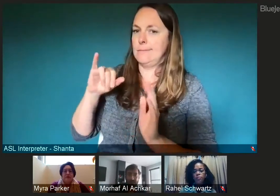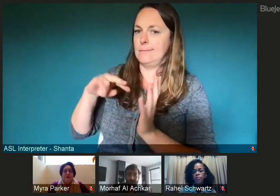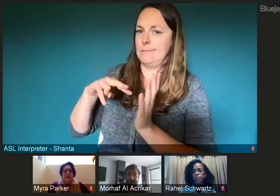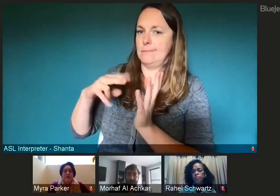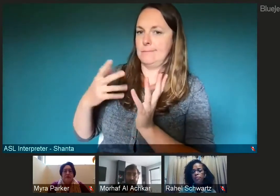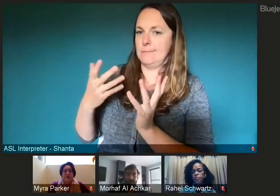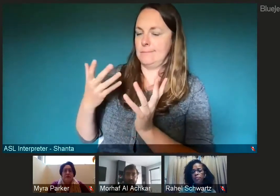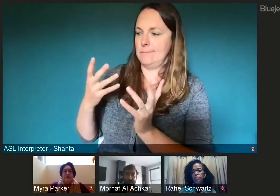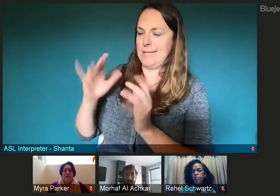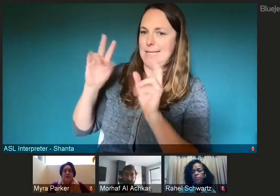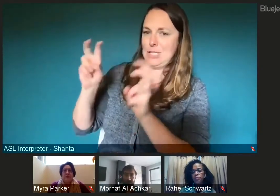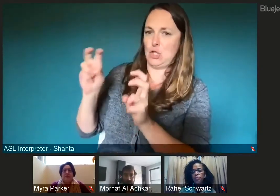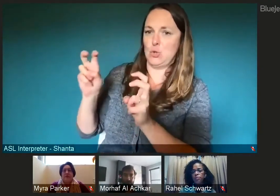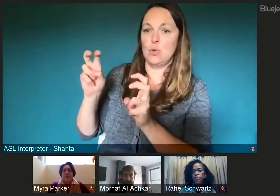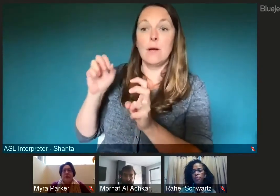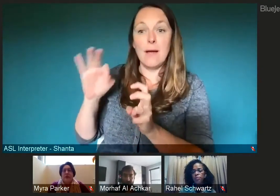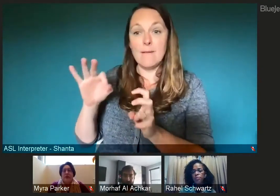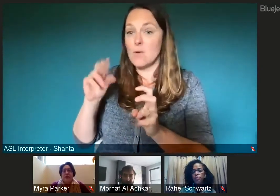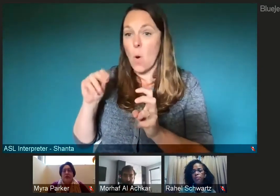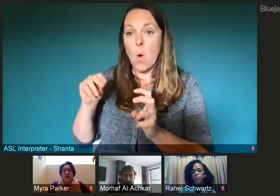will be different.